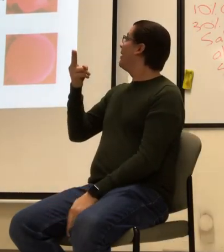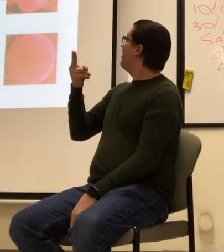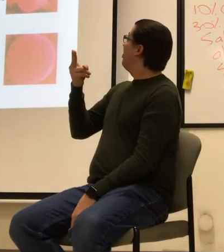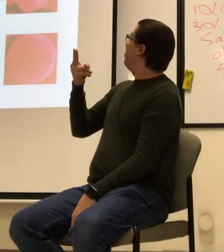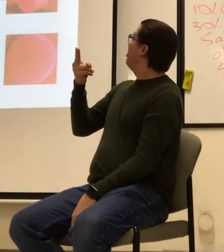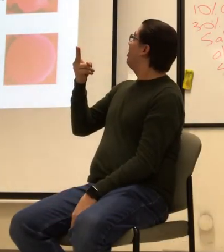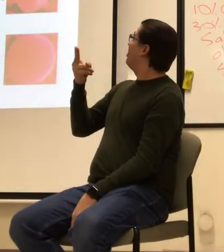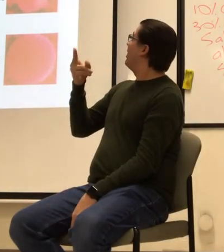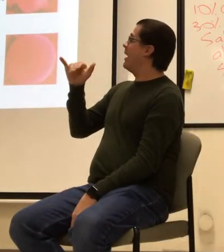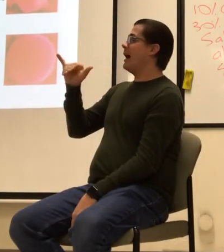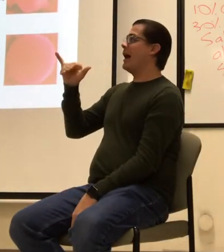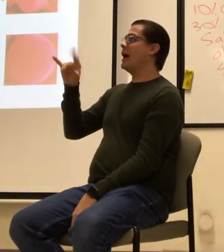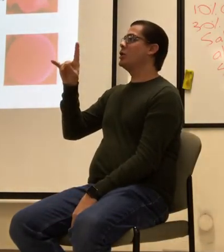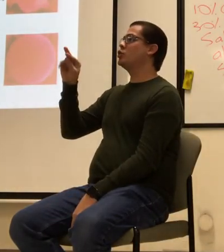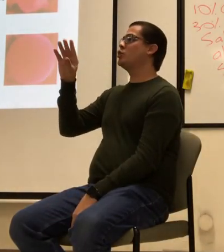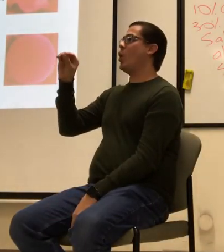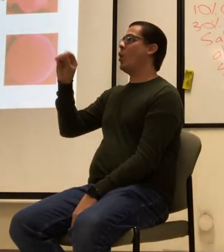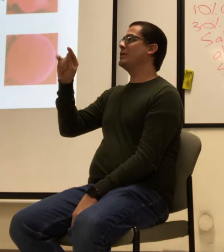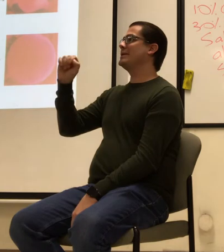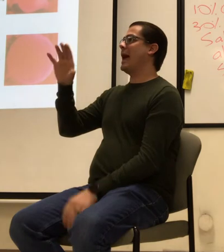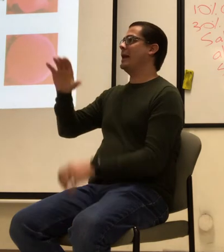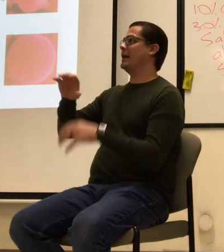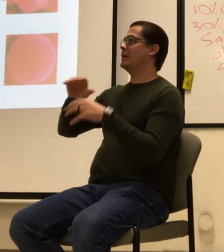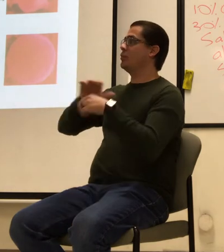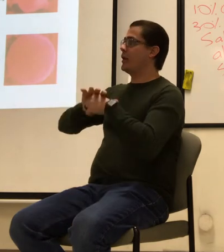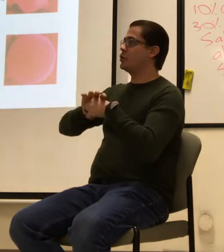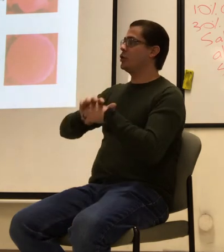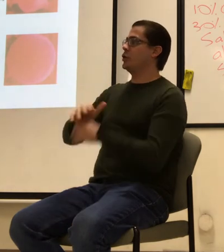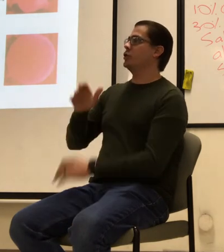burst. Hydrostatic pressure,